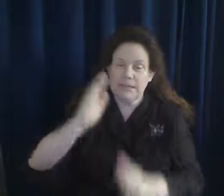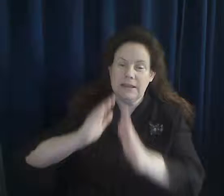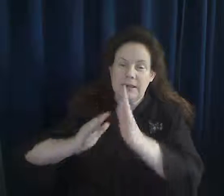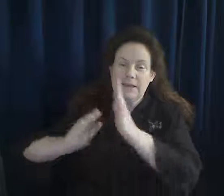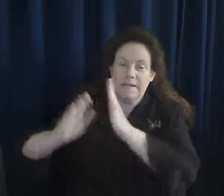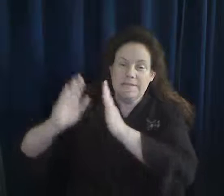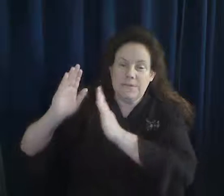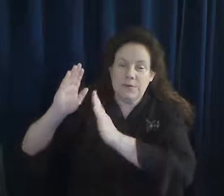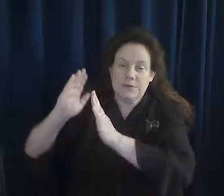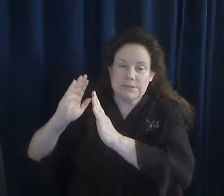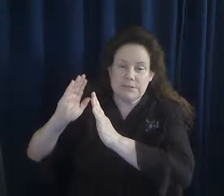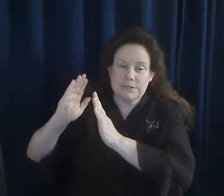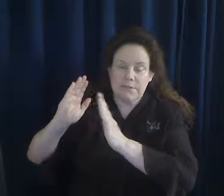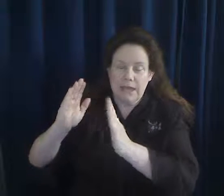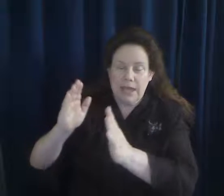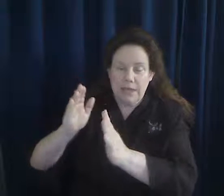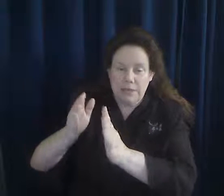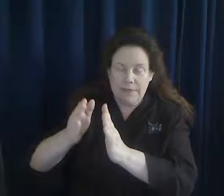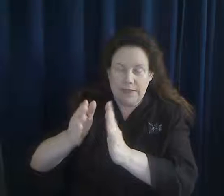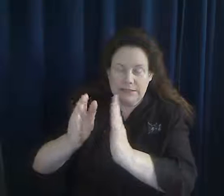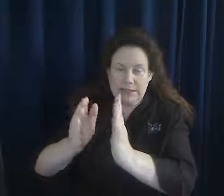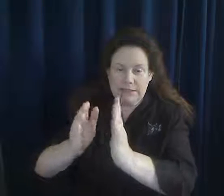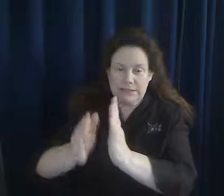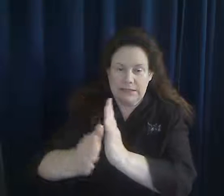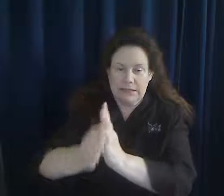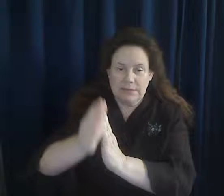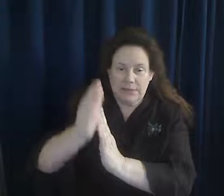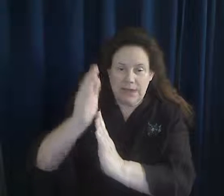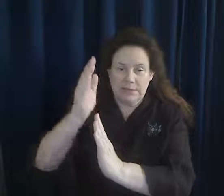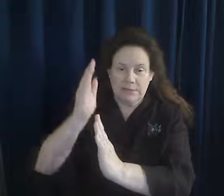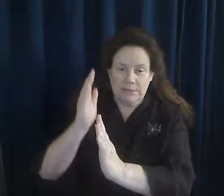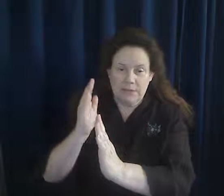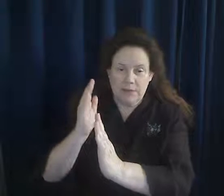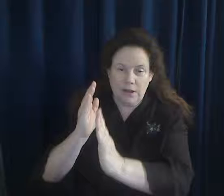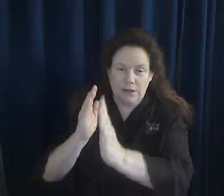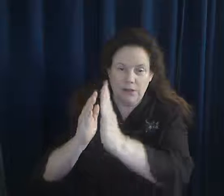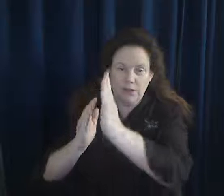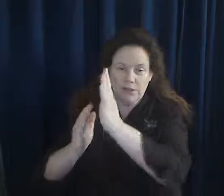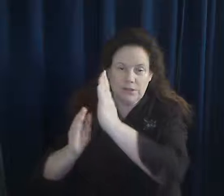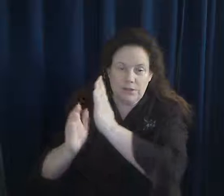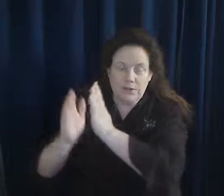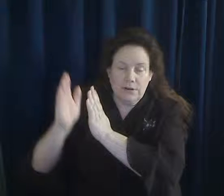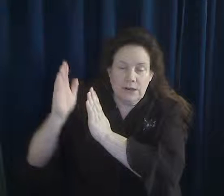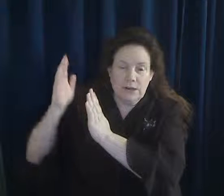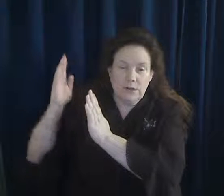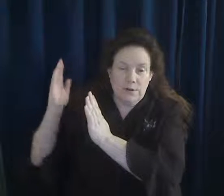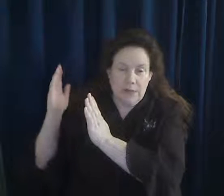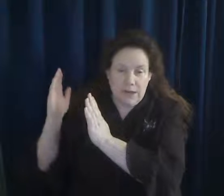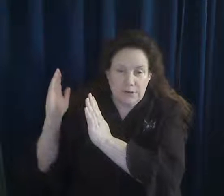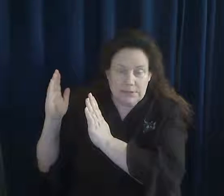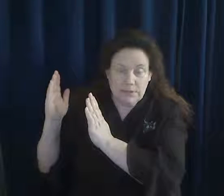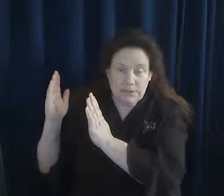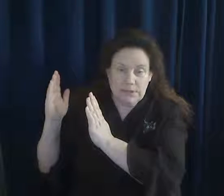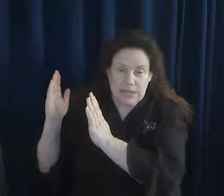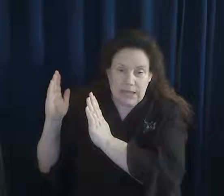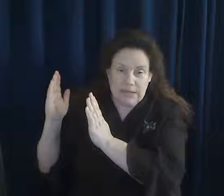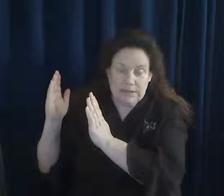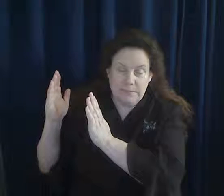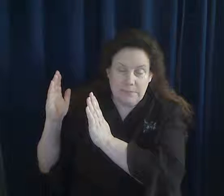he first. And what that sign is, my hands are leapfrogging over each other, going backwards to indicate something